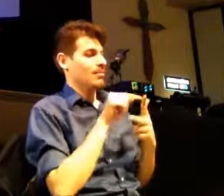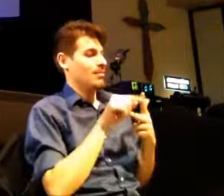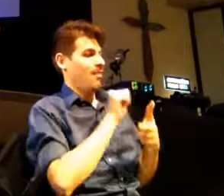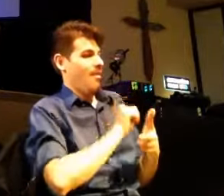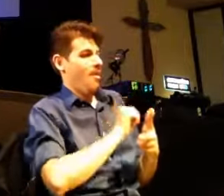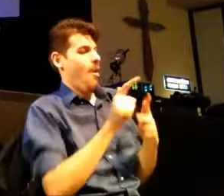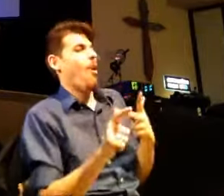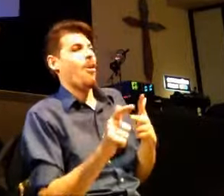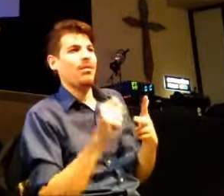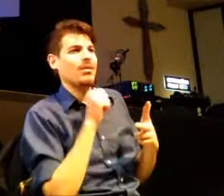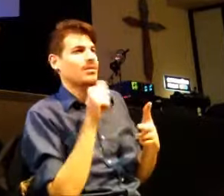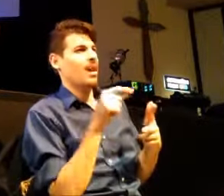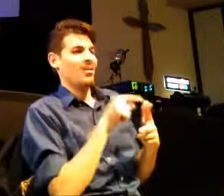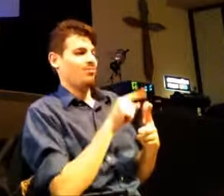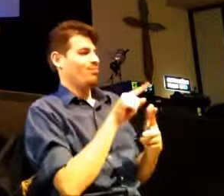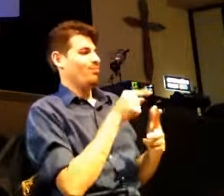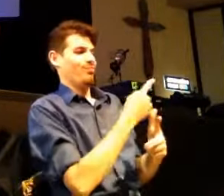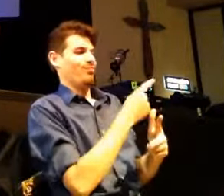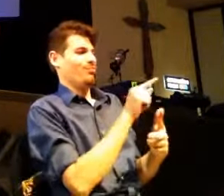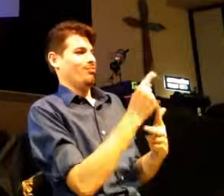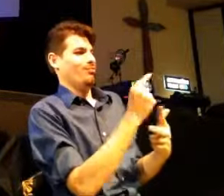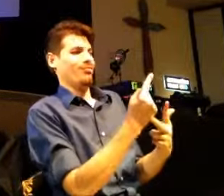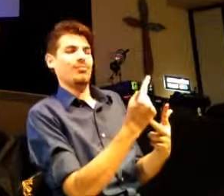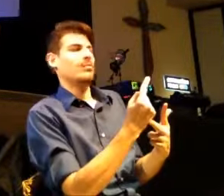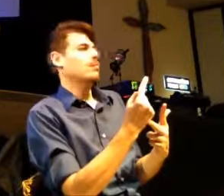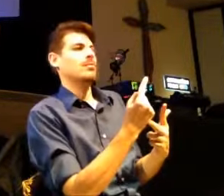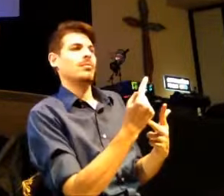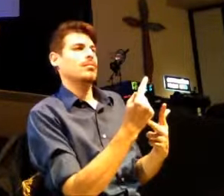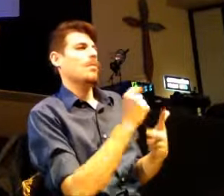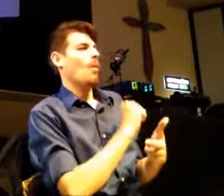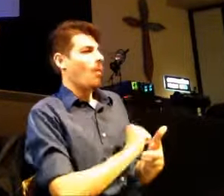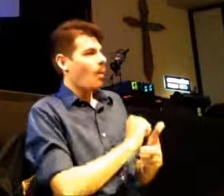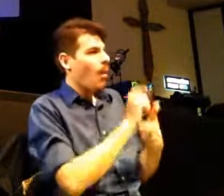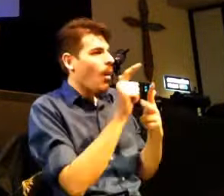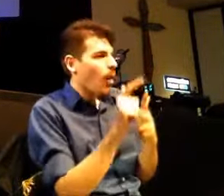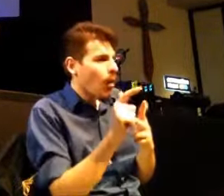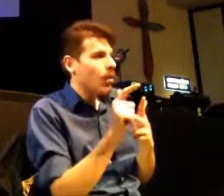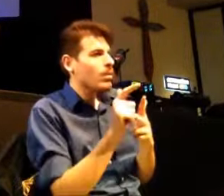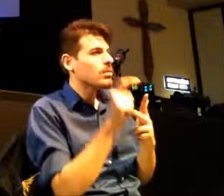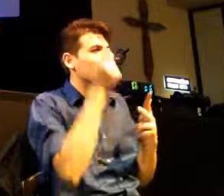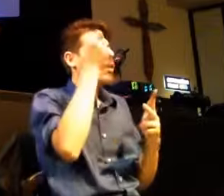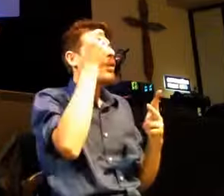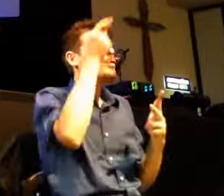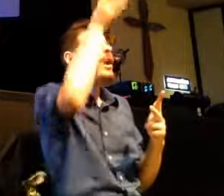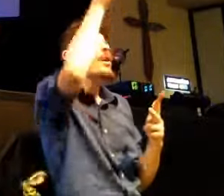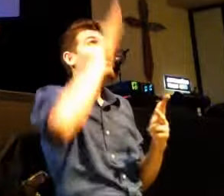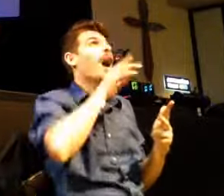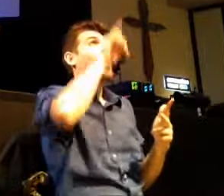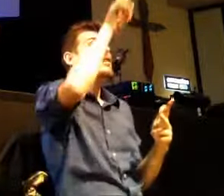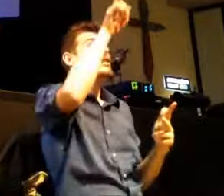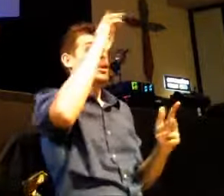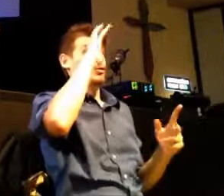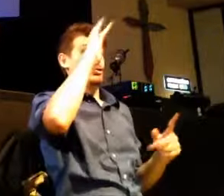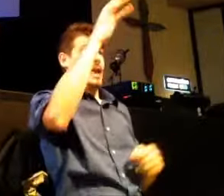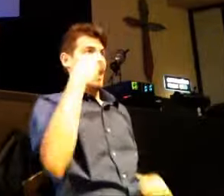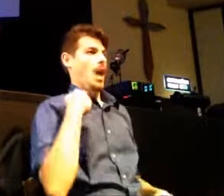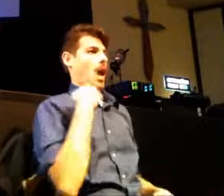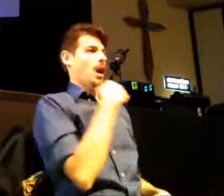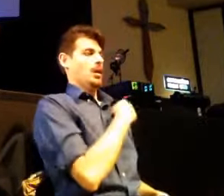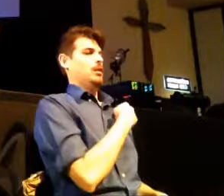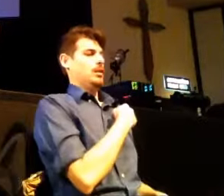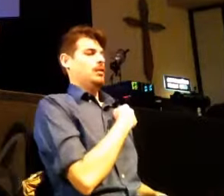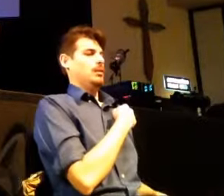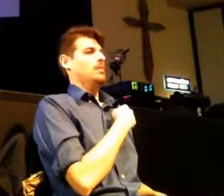in some sense, is a good thing. Part of how God created us is right? If a bear is chasing you, anxiety is your